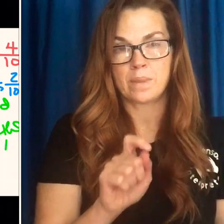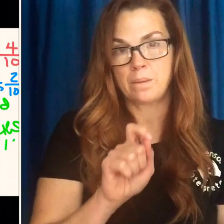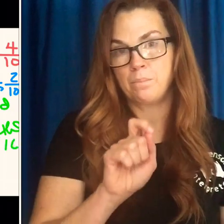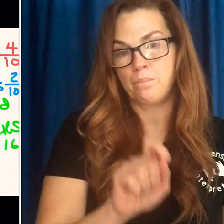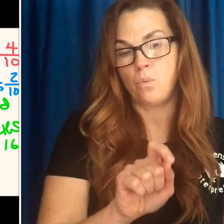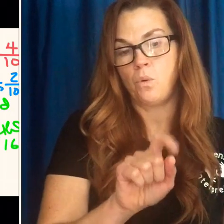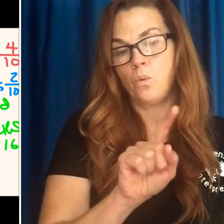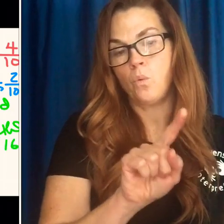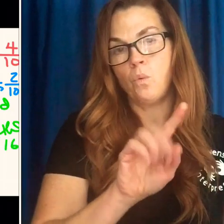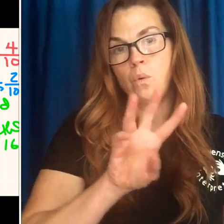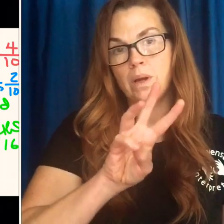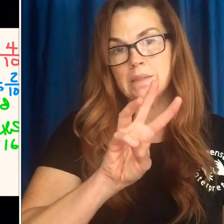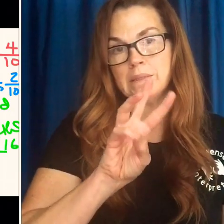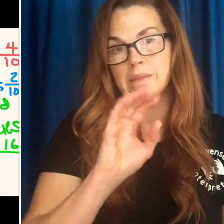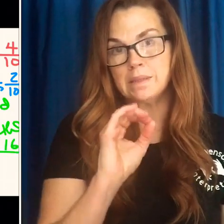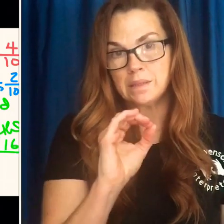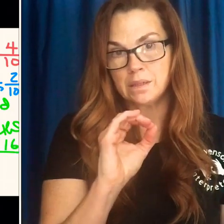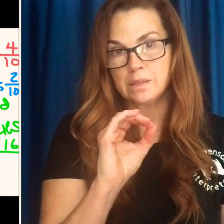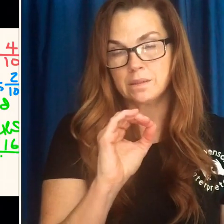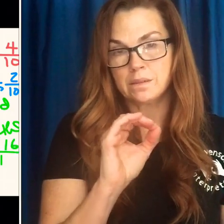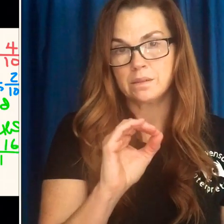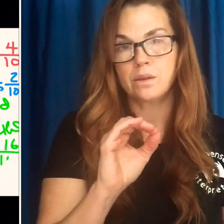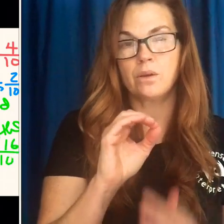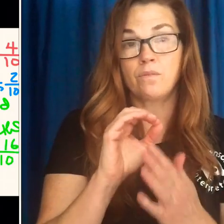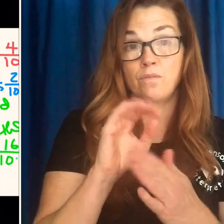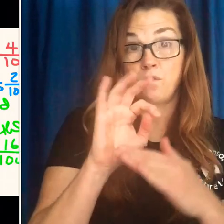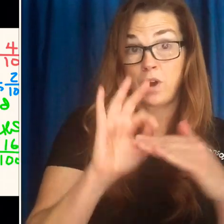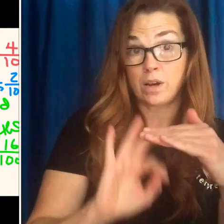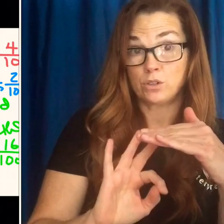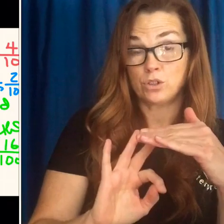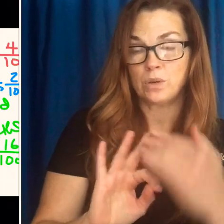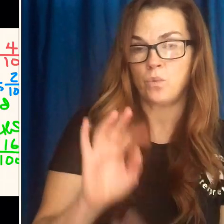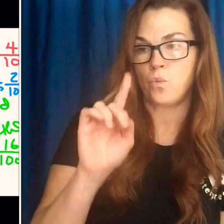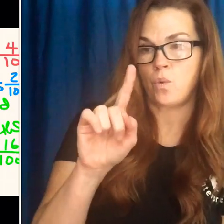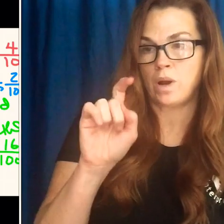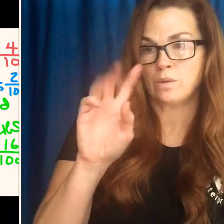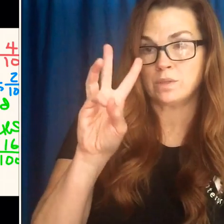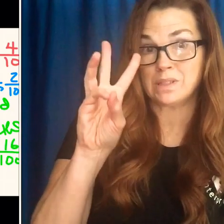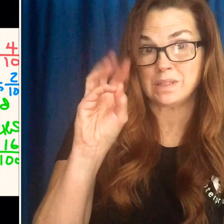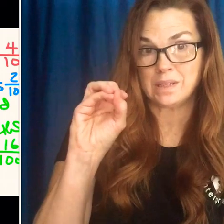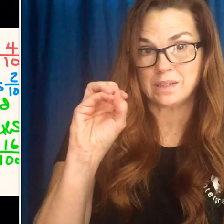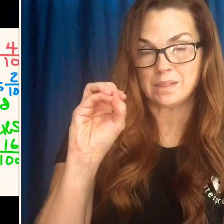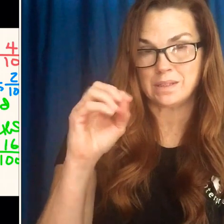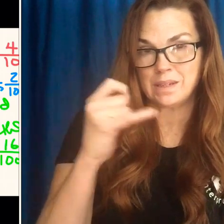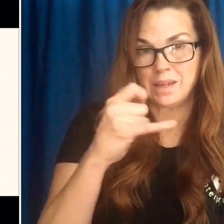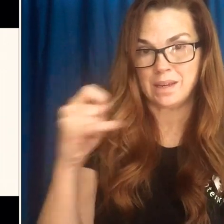as 160 over its place value of 1,000.